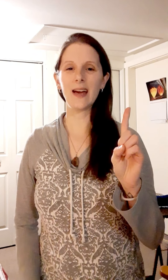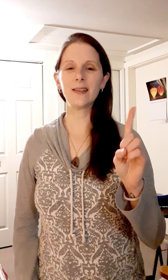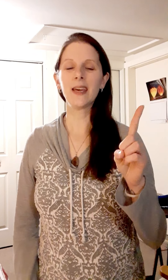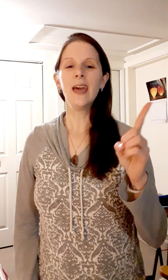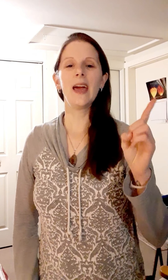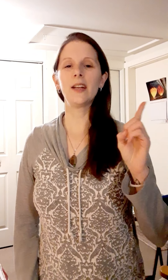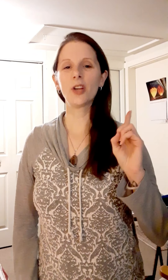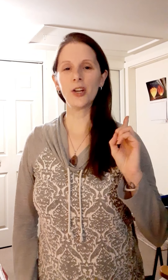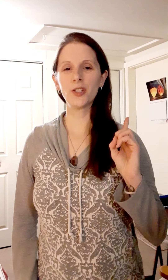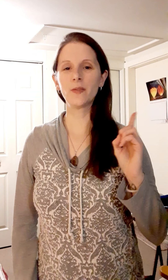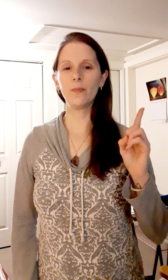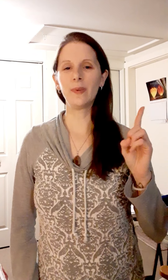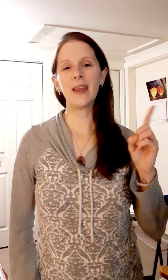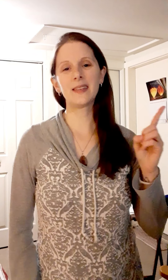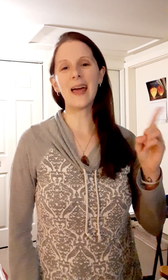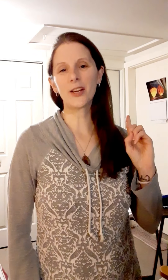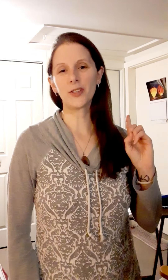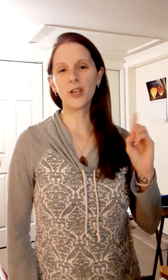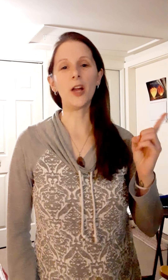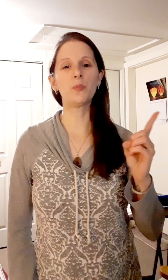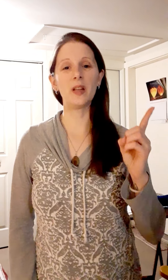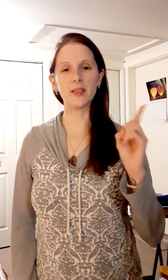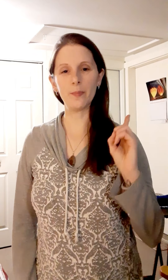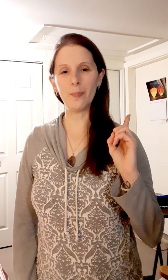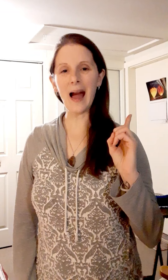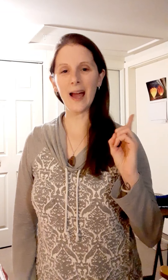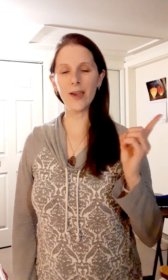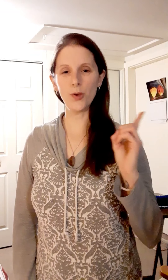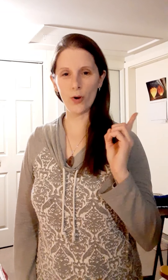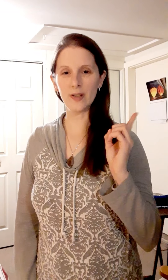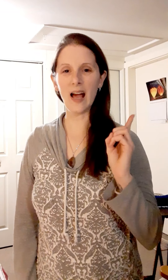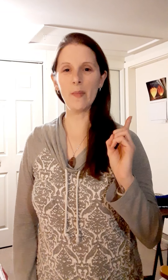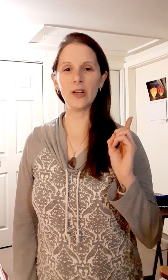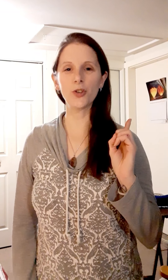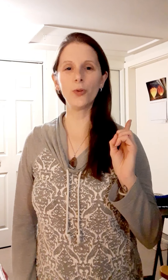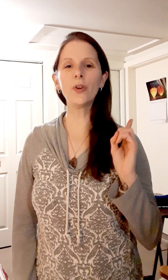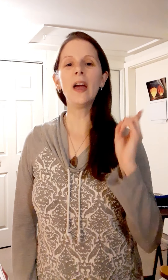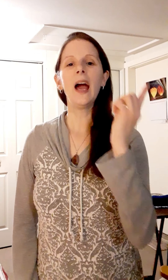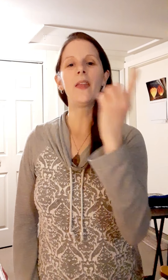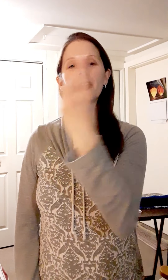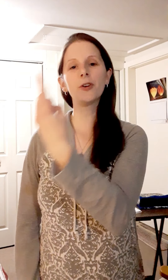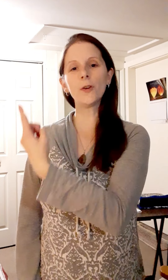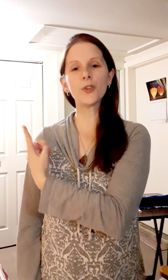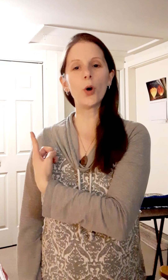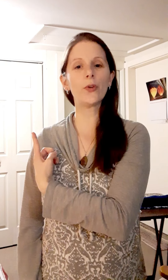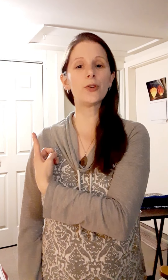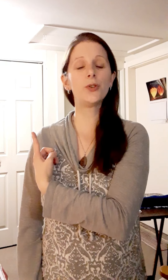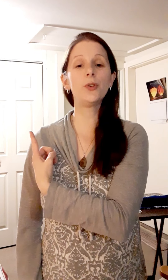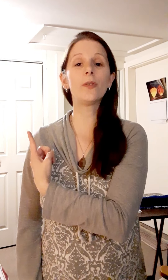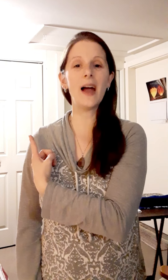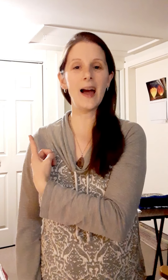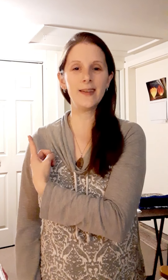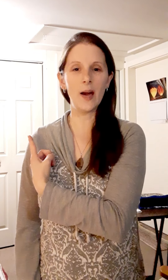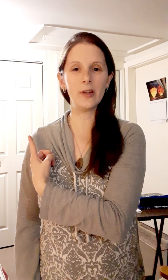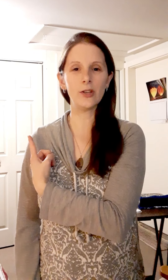hand, and it touches, that doesn't actually touch, but it's by your dominant shoulder, and then it curves over to your non-dominant